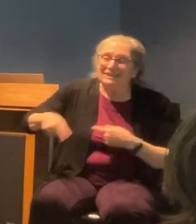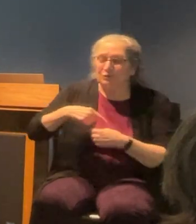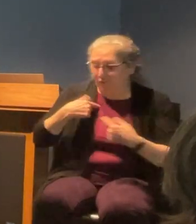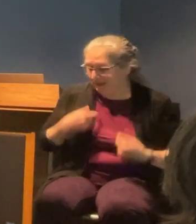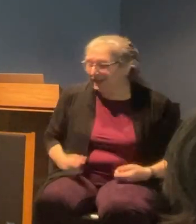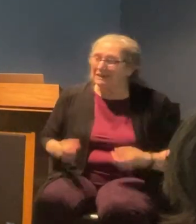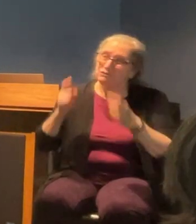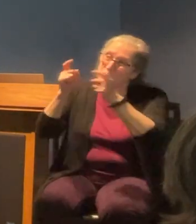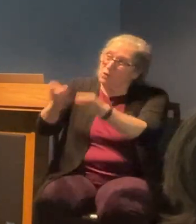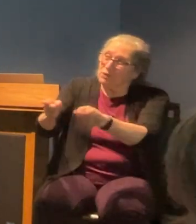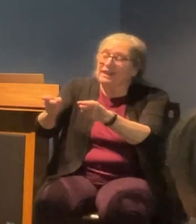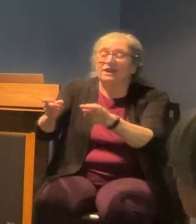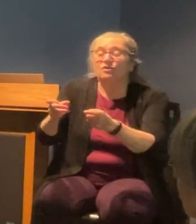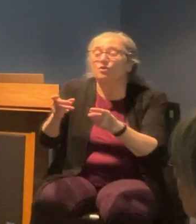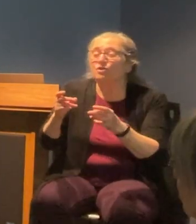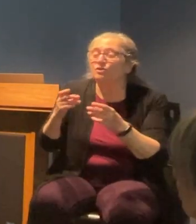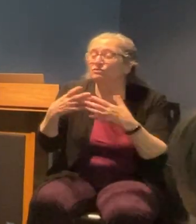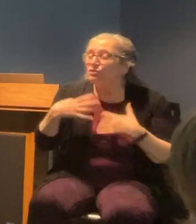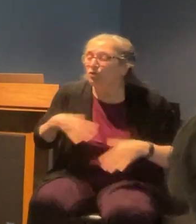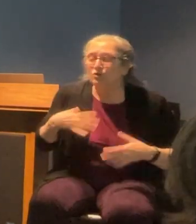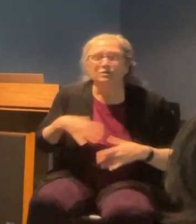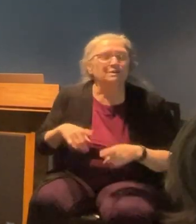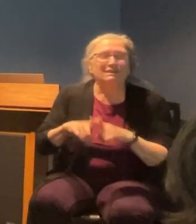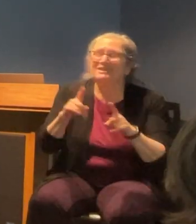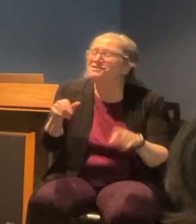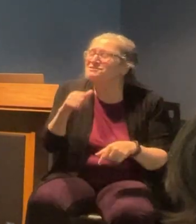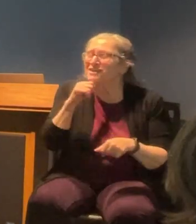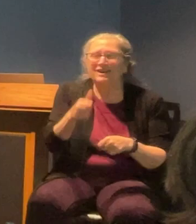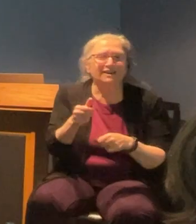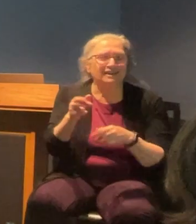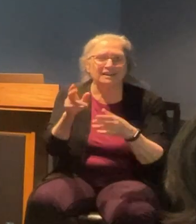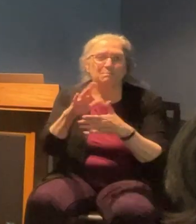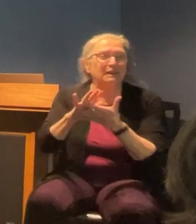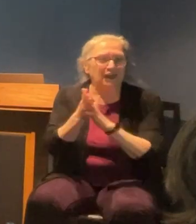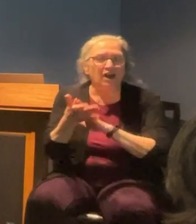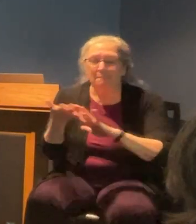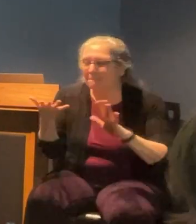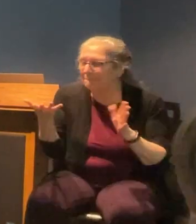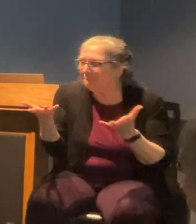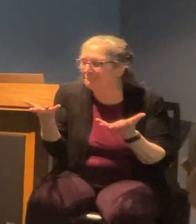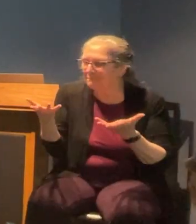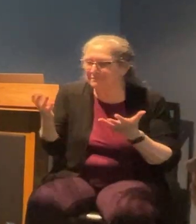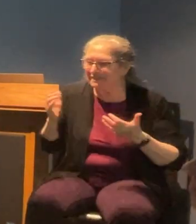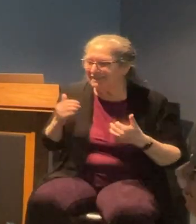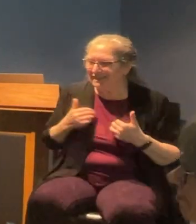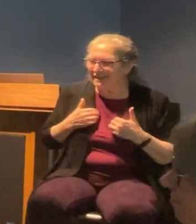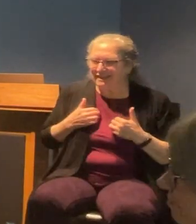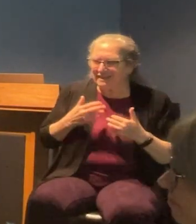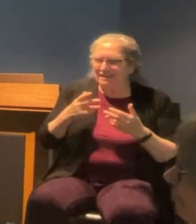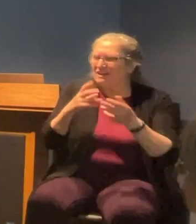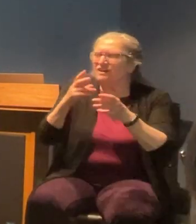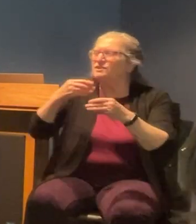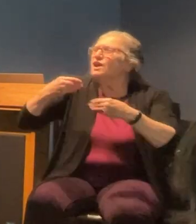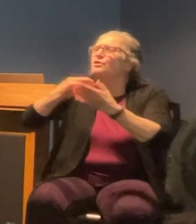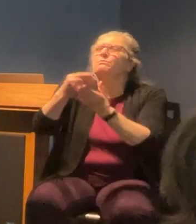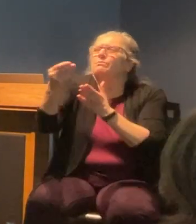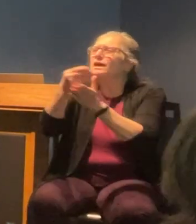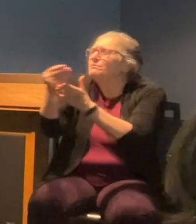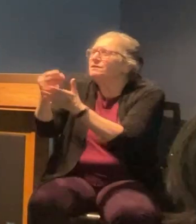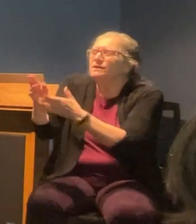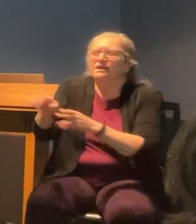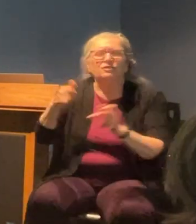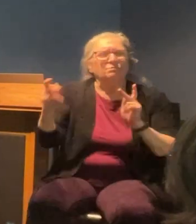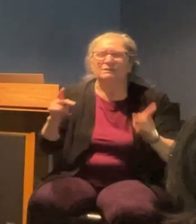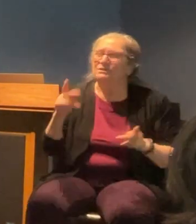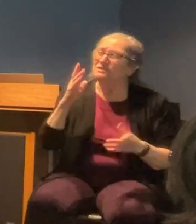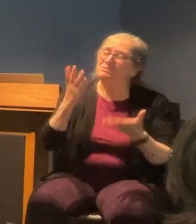by other people, and they're not going to be effectively recycled. They will turn into microplastics. So I think those two things about the